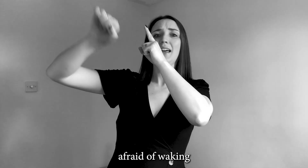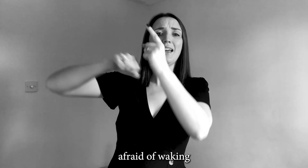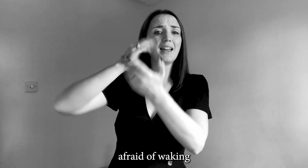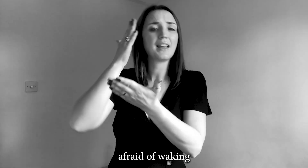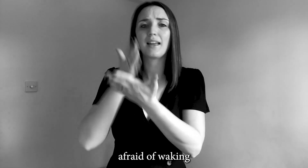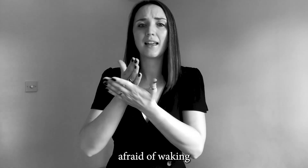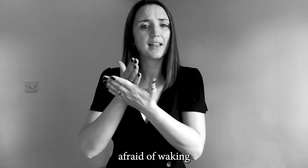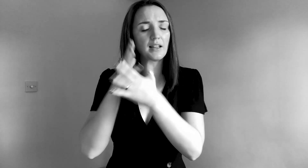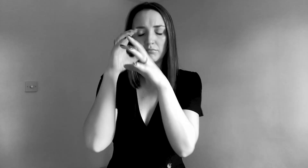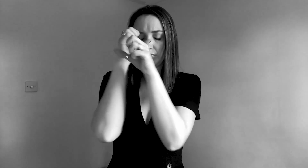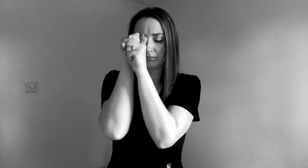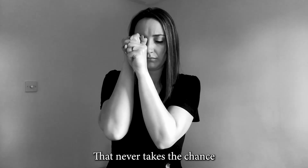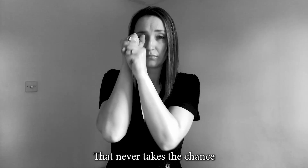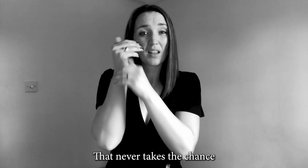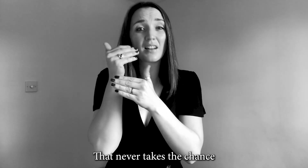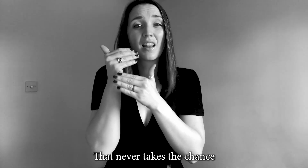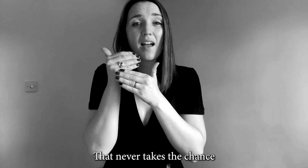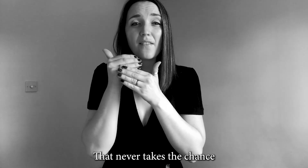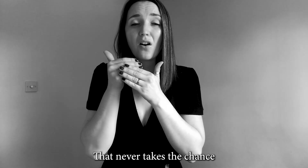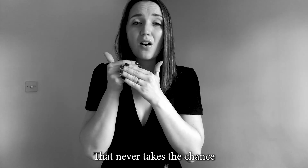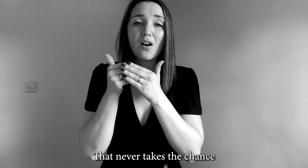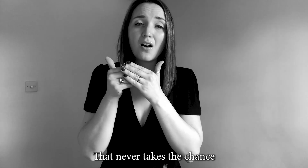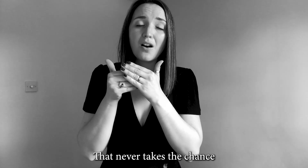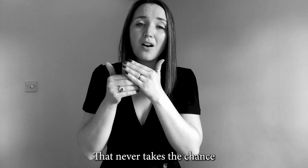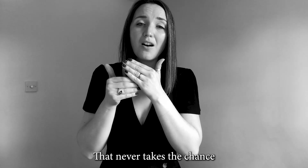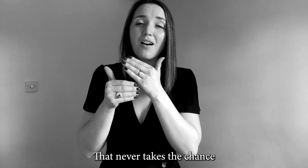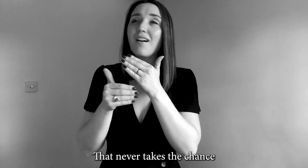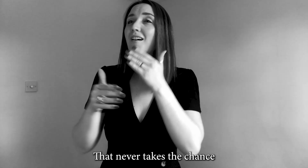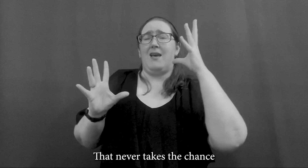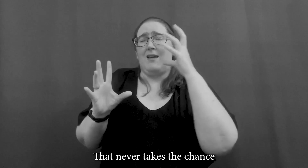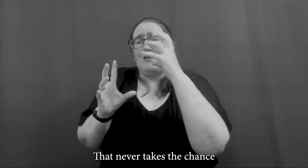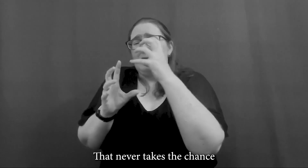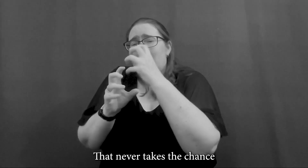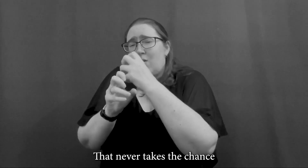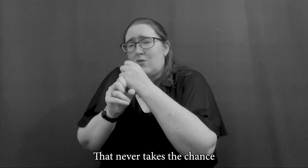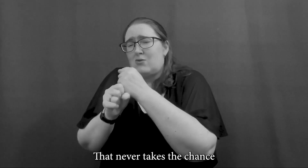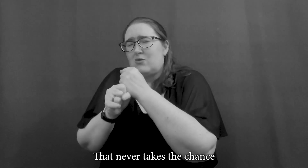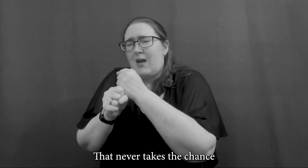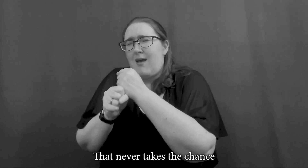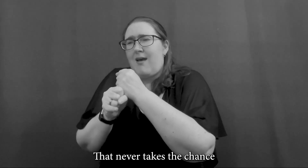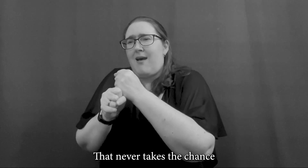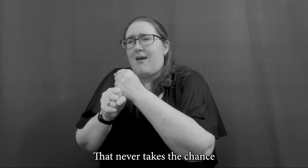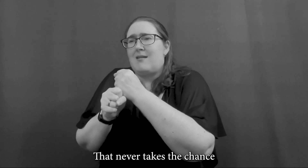that never takes the chance.